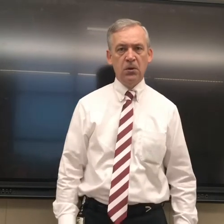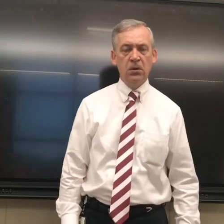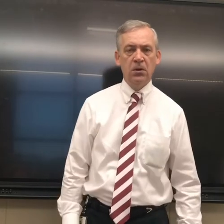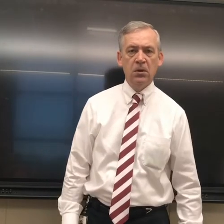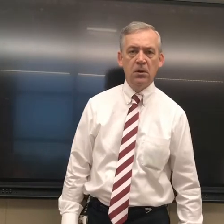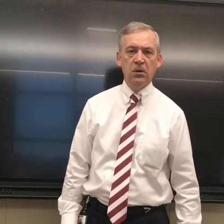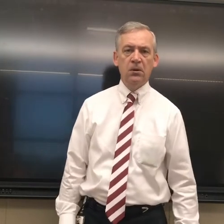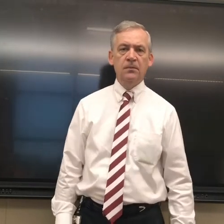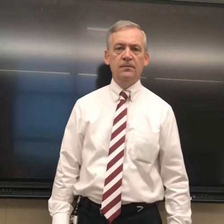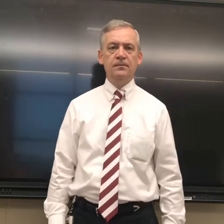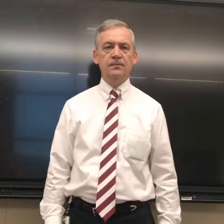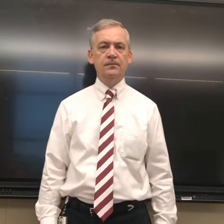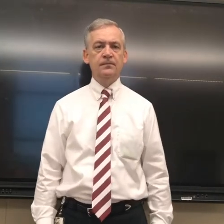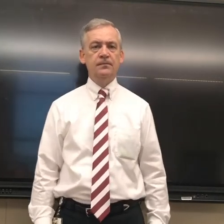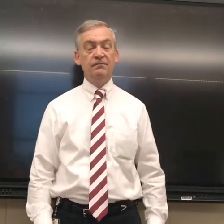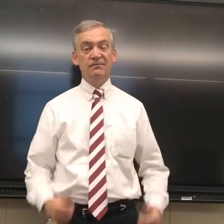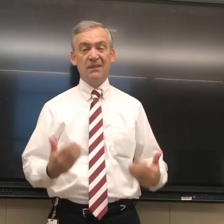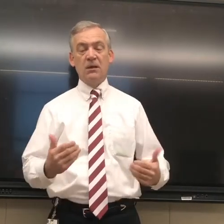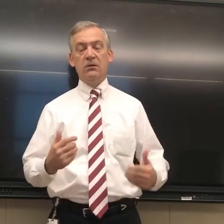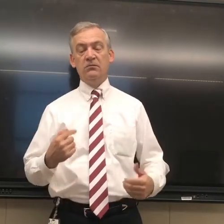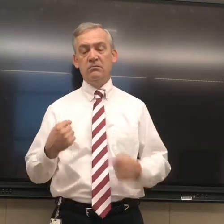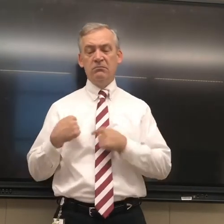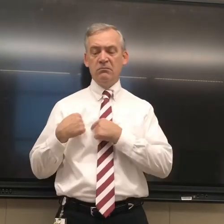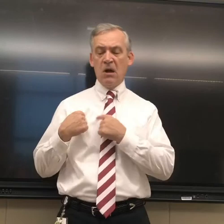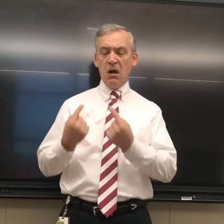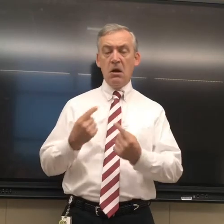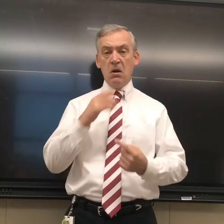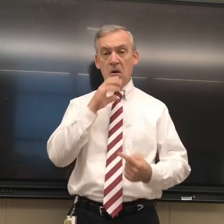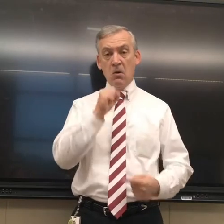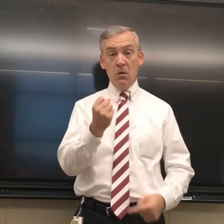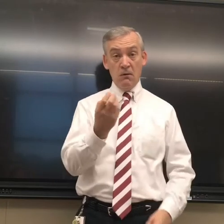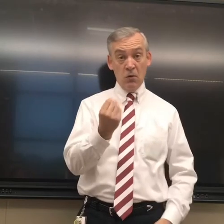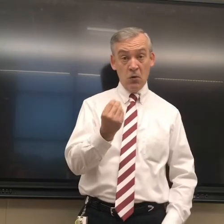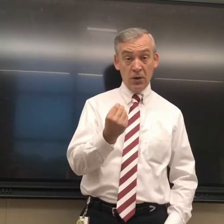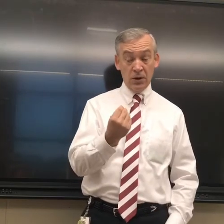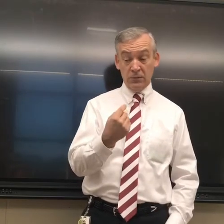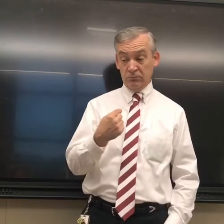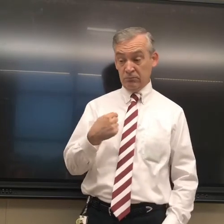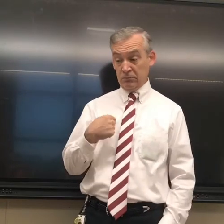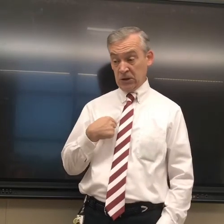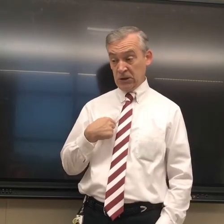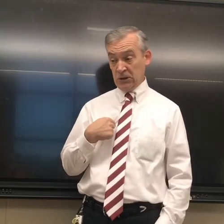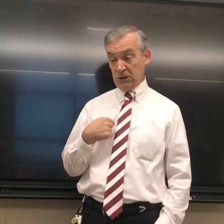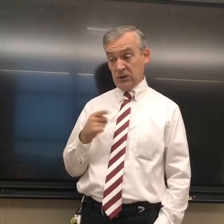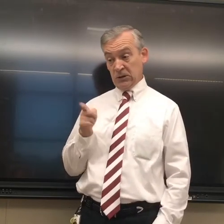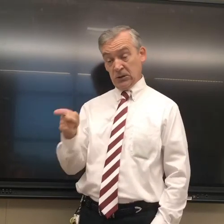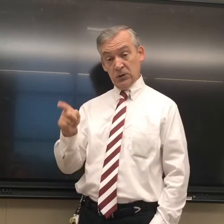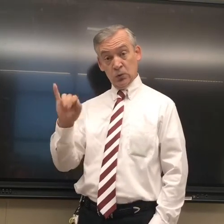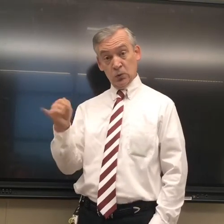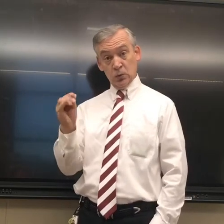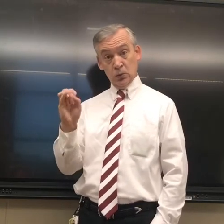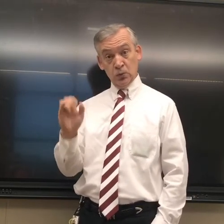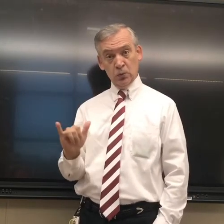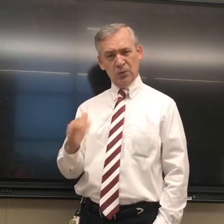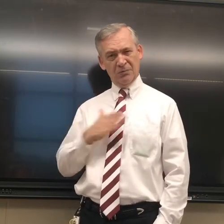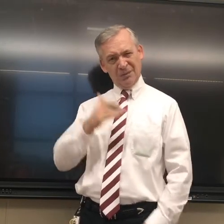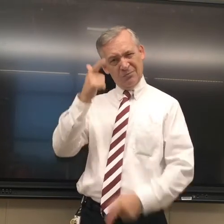By the time I was 14, my brother Joey and I were the only children left at our house.